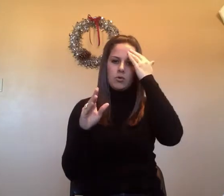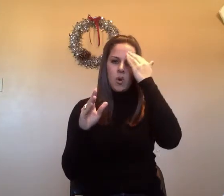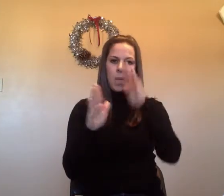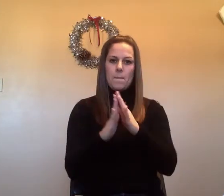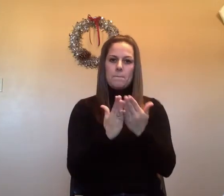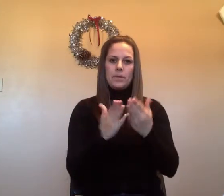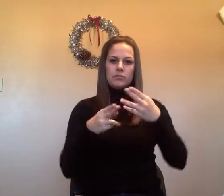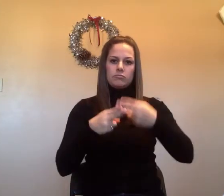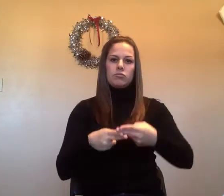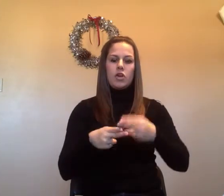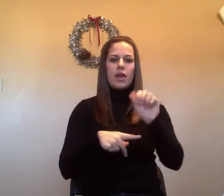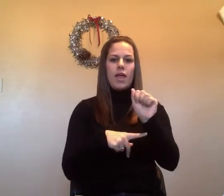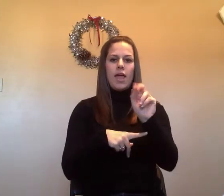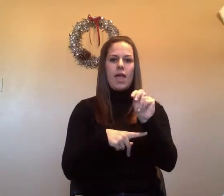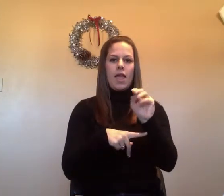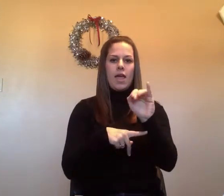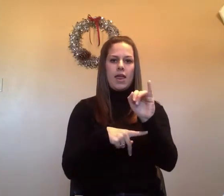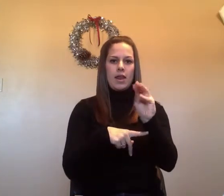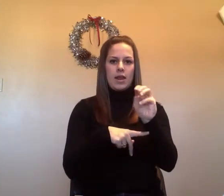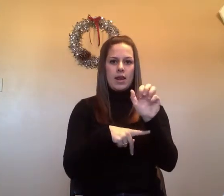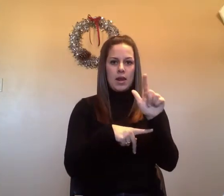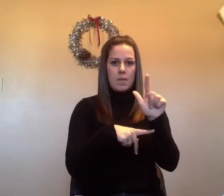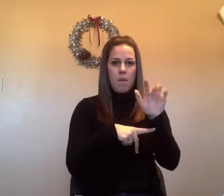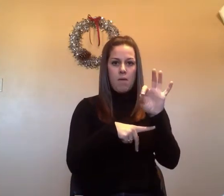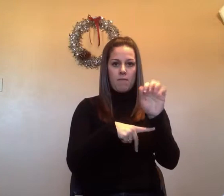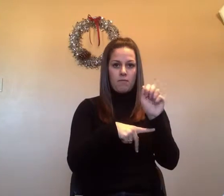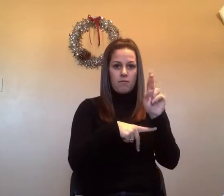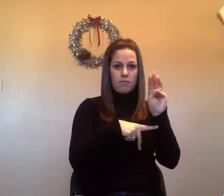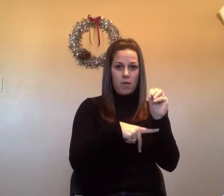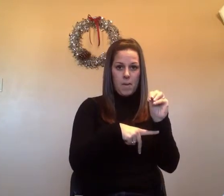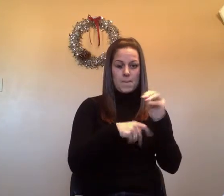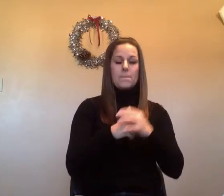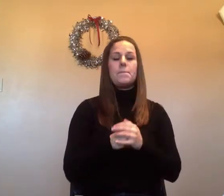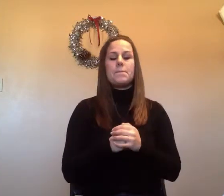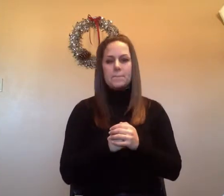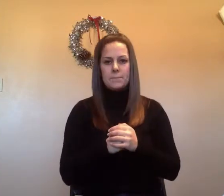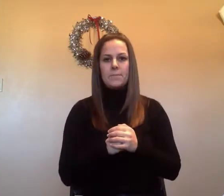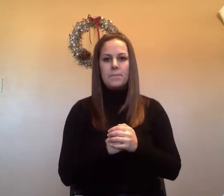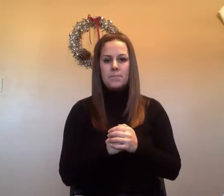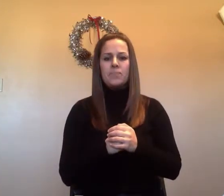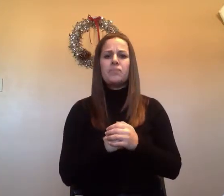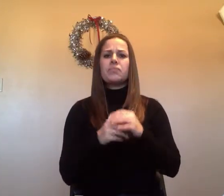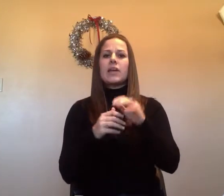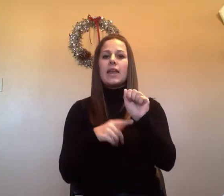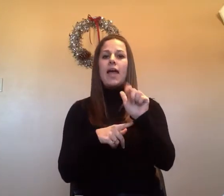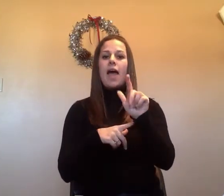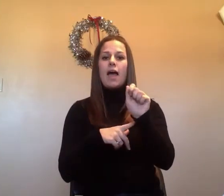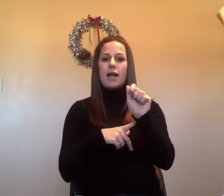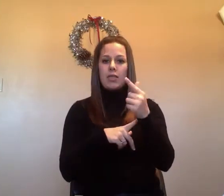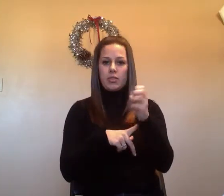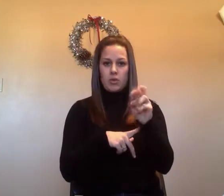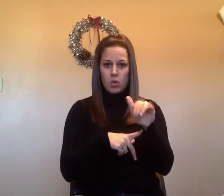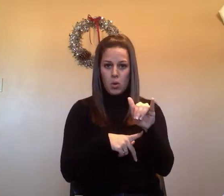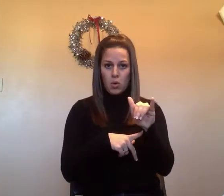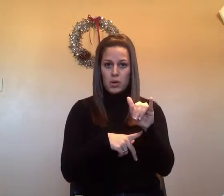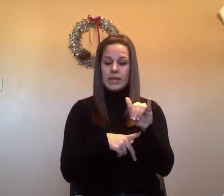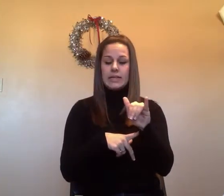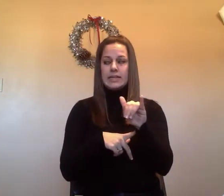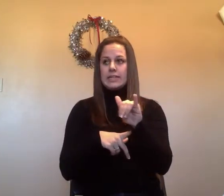write a real story, like something fake. Exactly. Aniki's right on. When you take a real story and you basically take